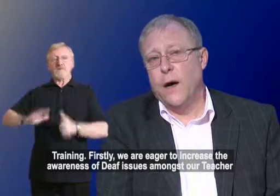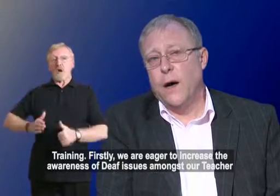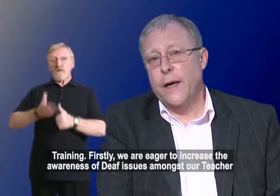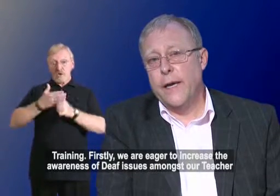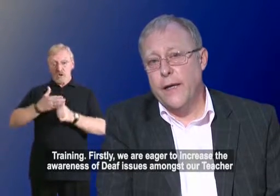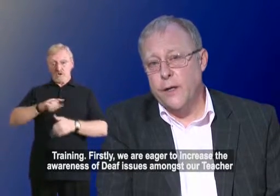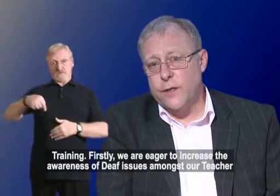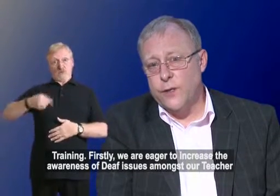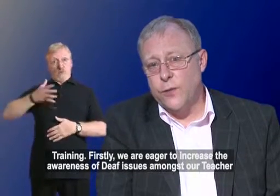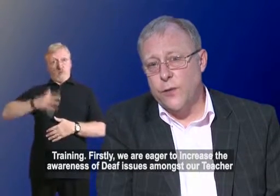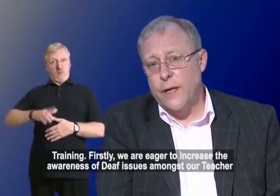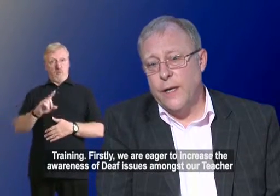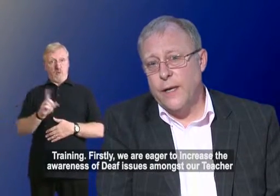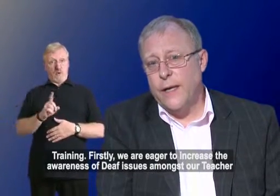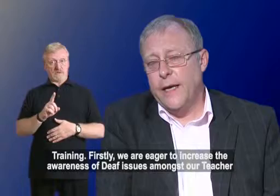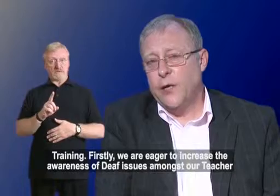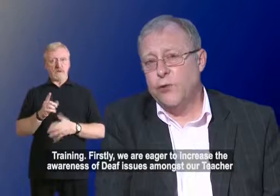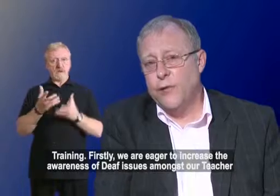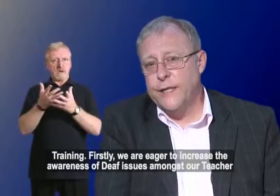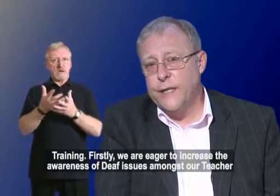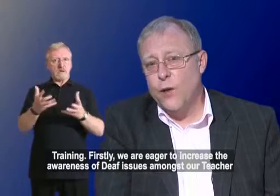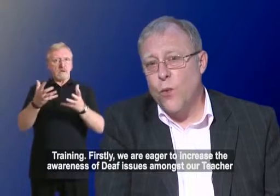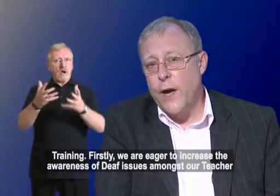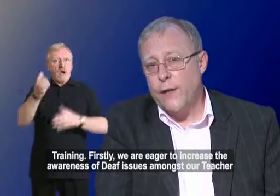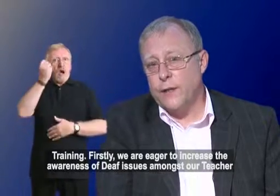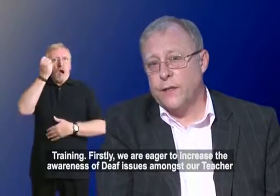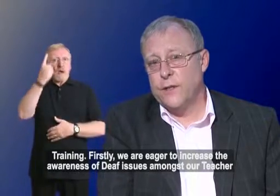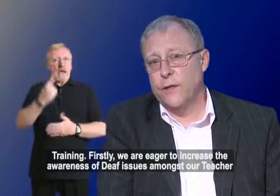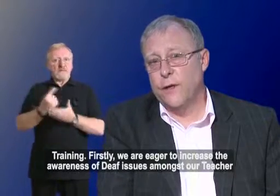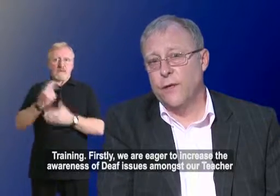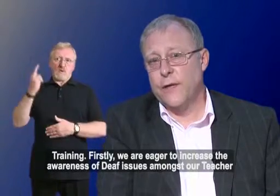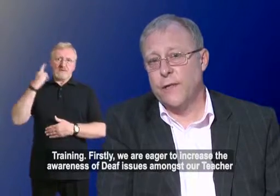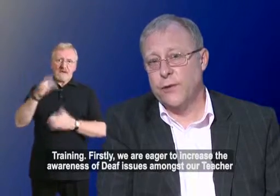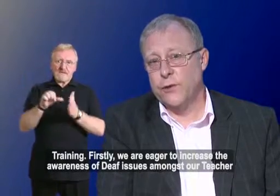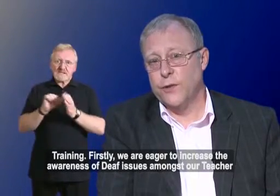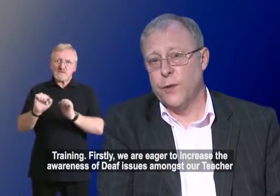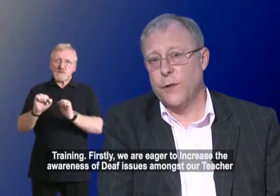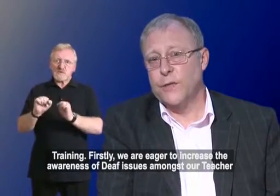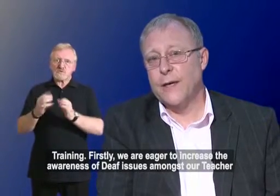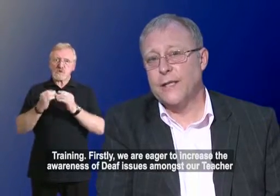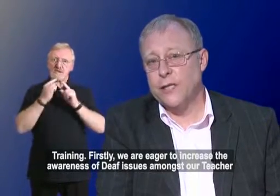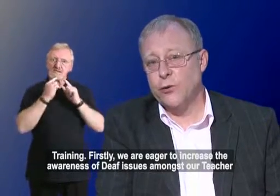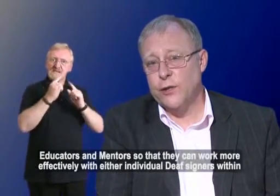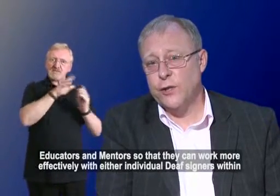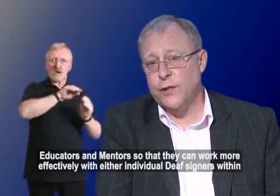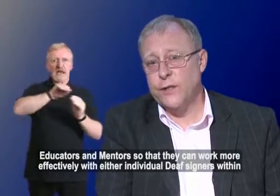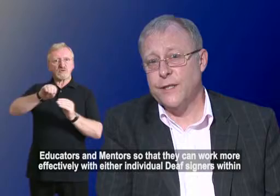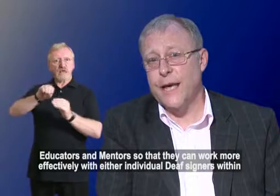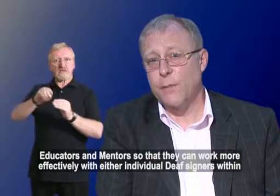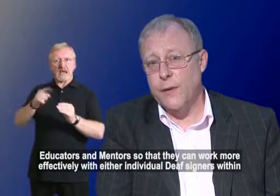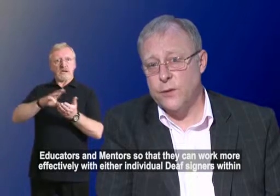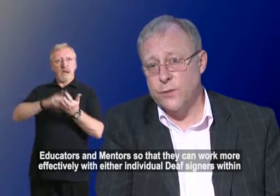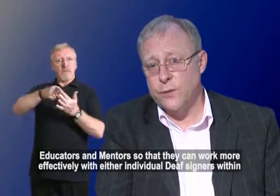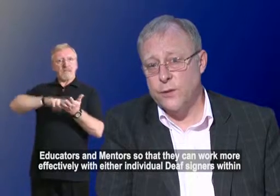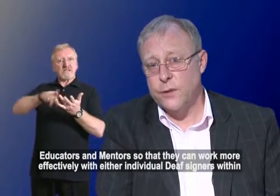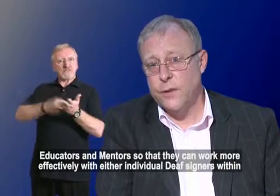we are eager to increase the awareness of deaf issues amongst our teacher educators